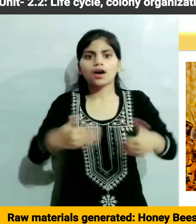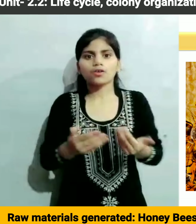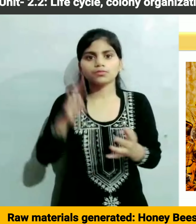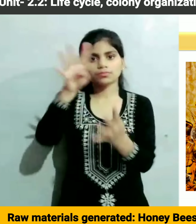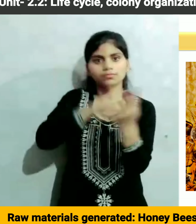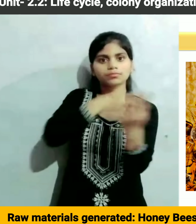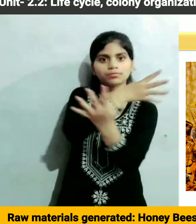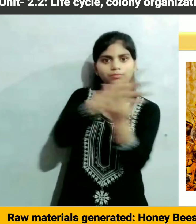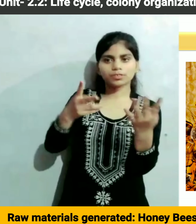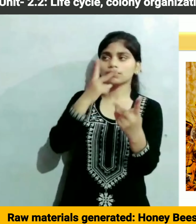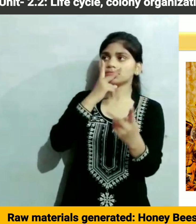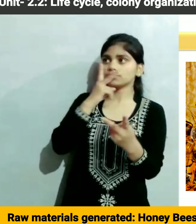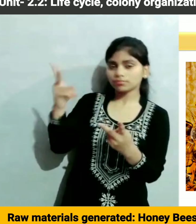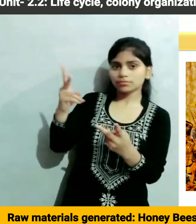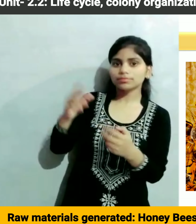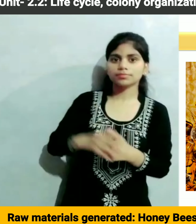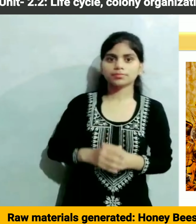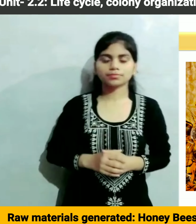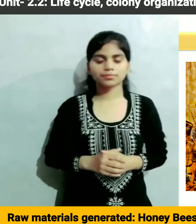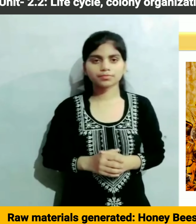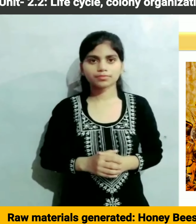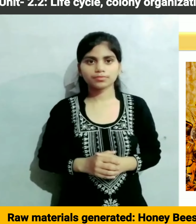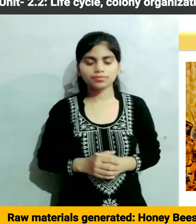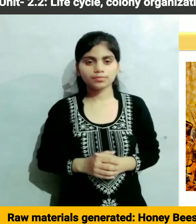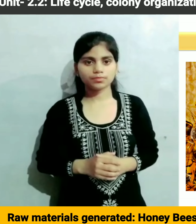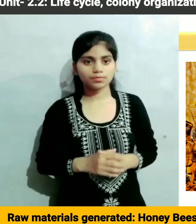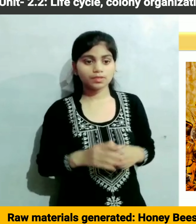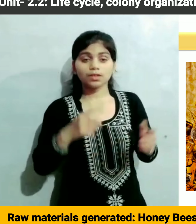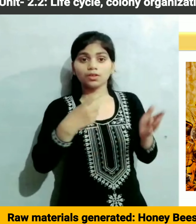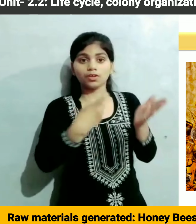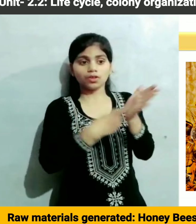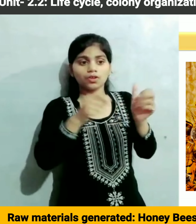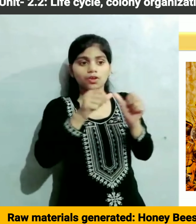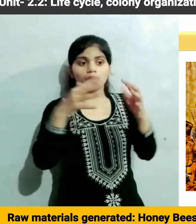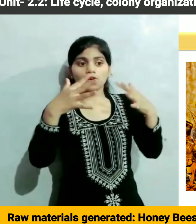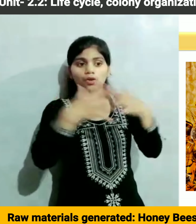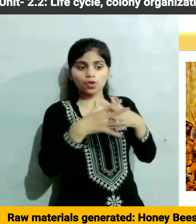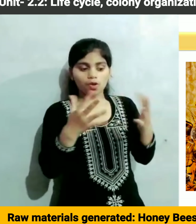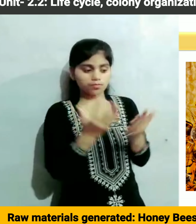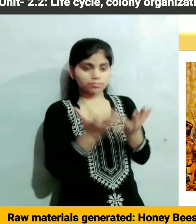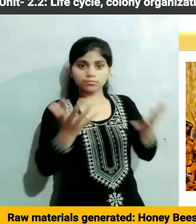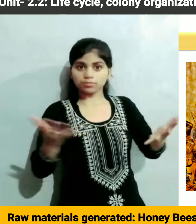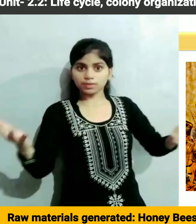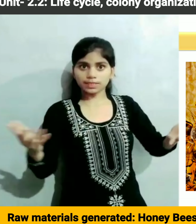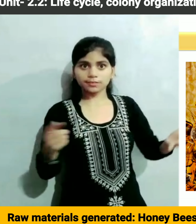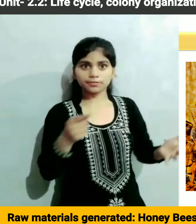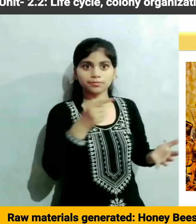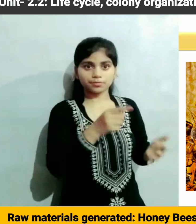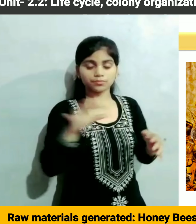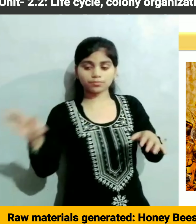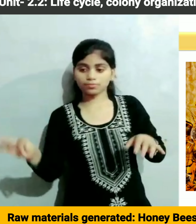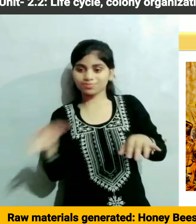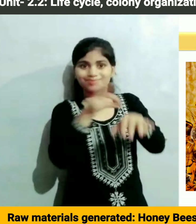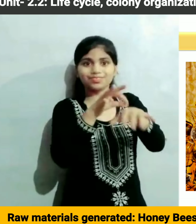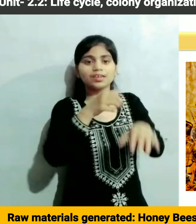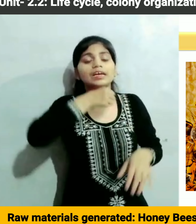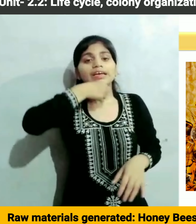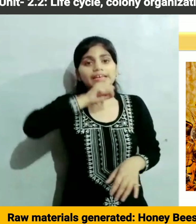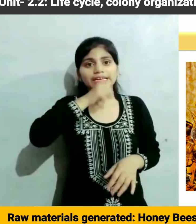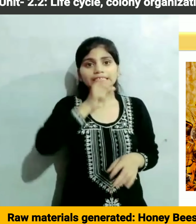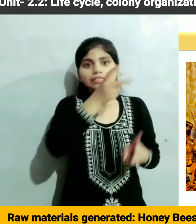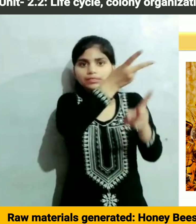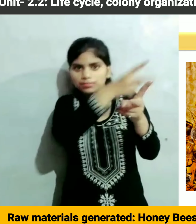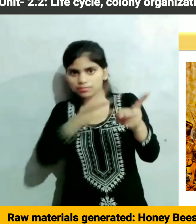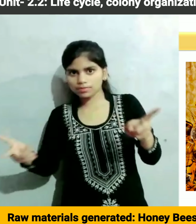Raw material generated. Honeybees at different age during their life